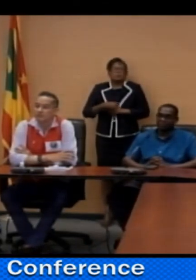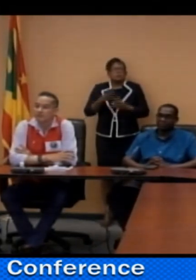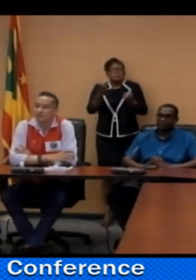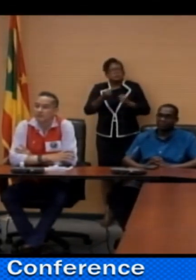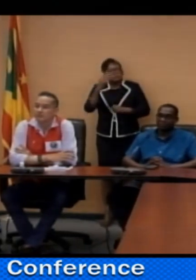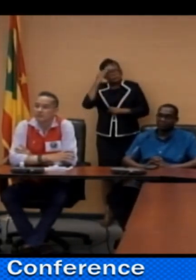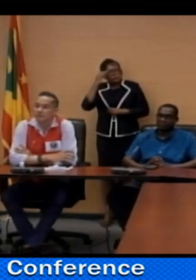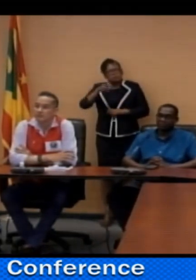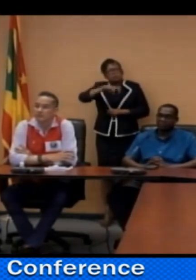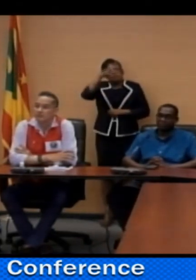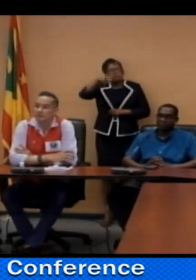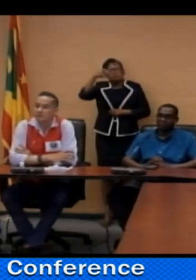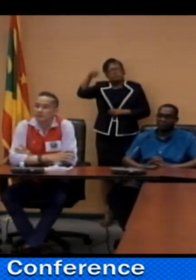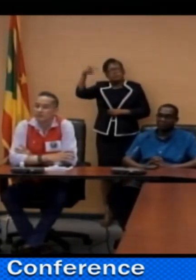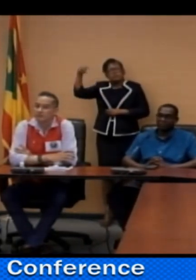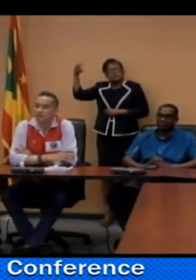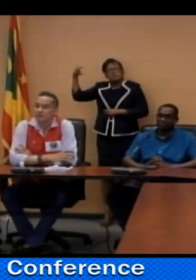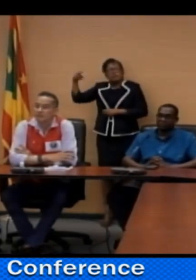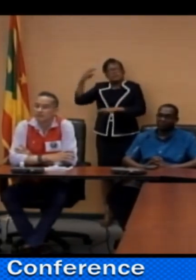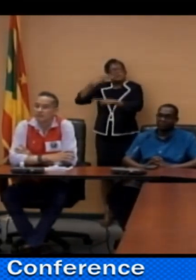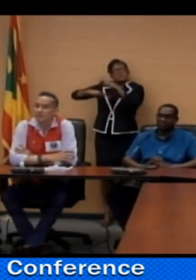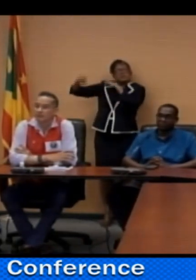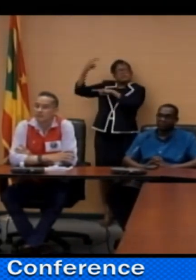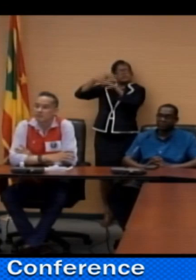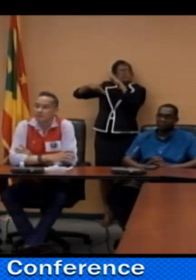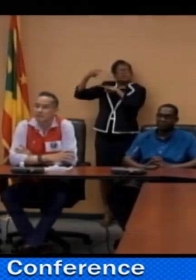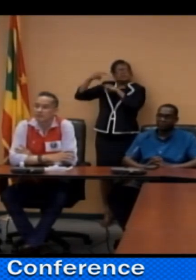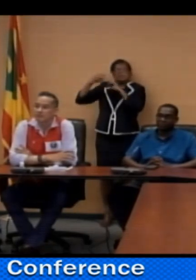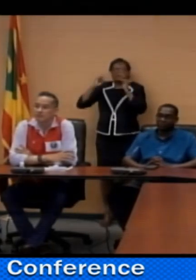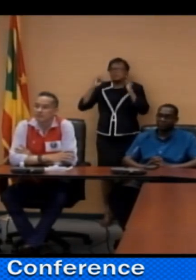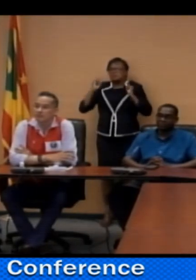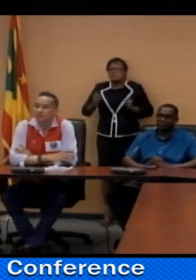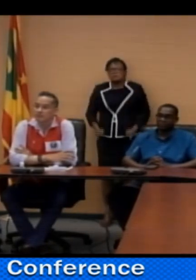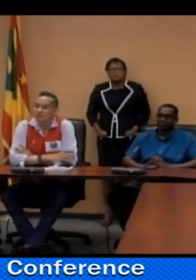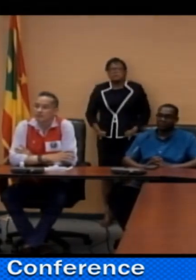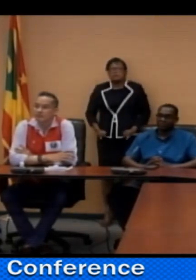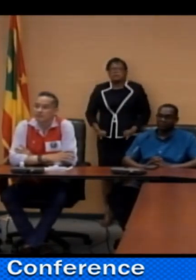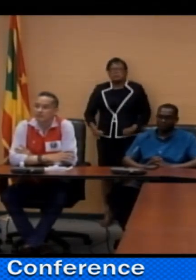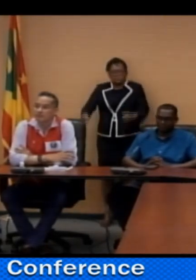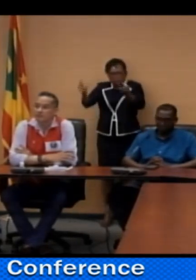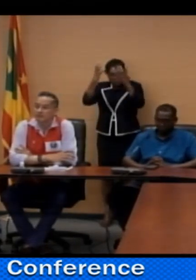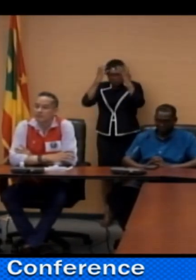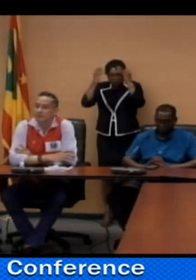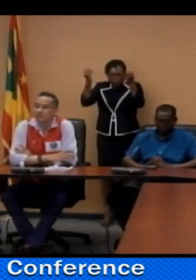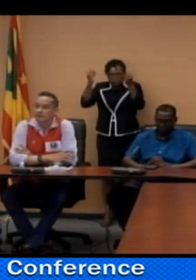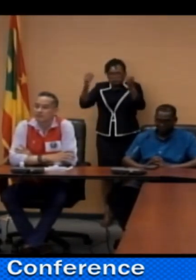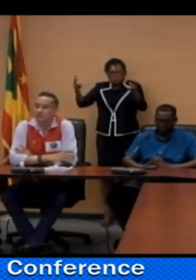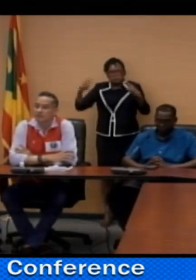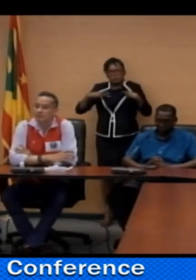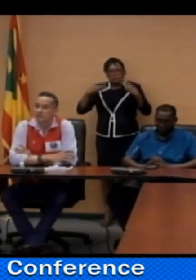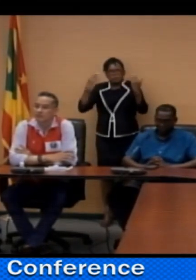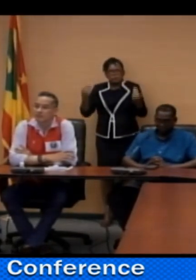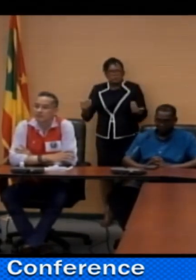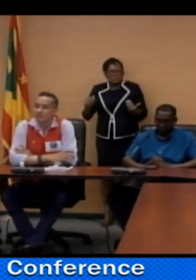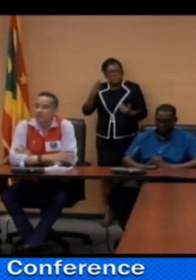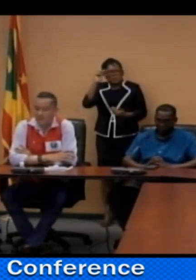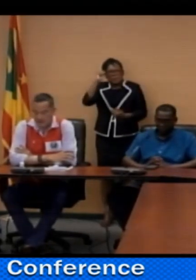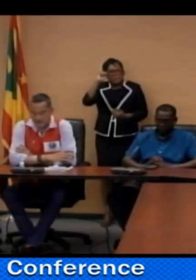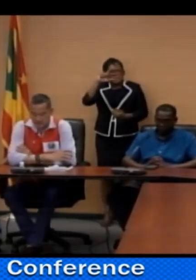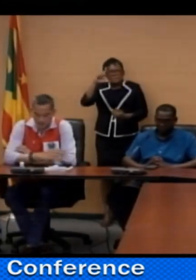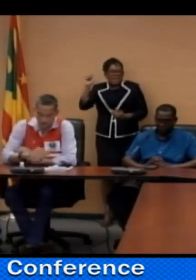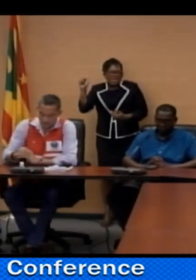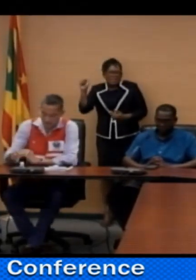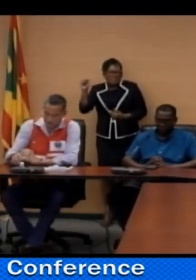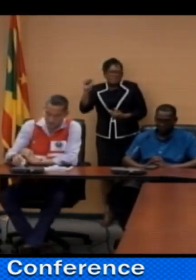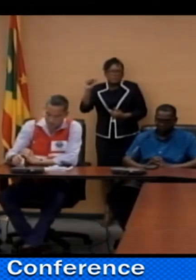can't disclose the identity of the individual, but to tell us basically on information you have now, is it a mild case or?